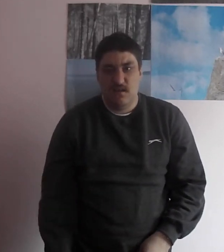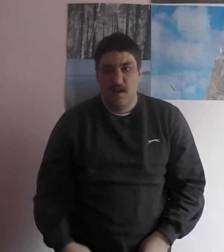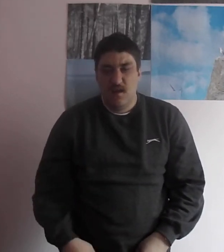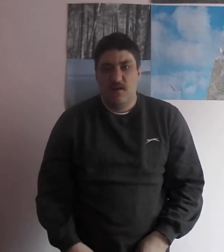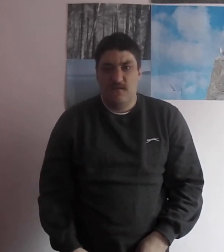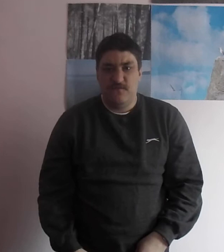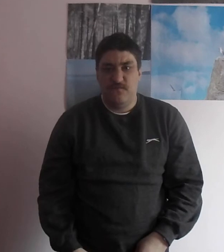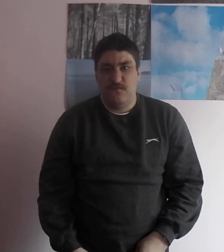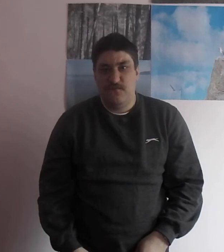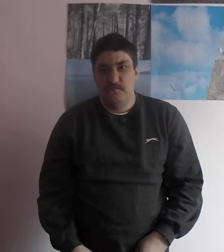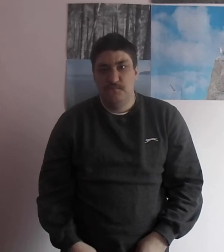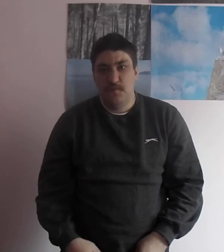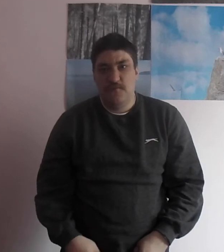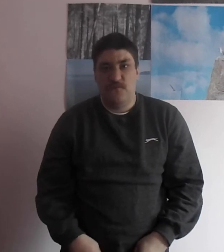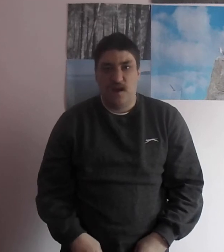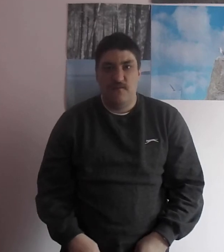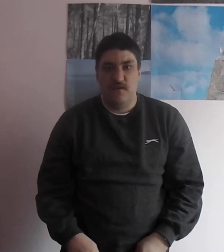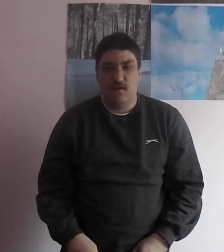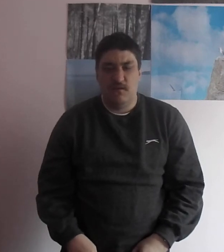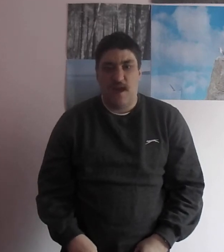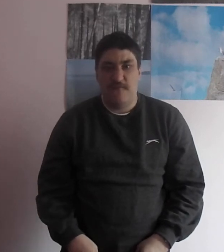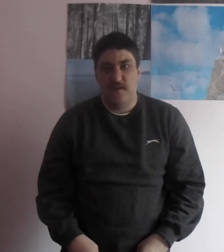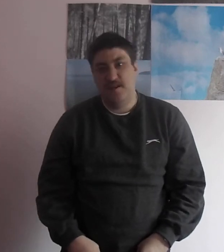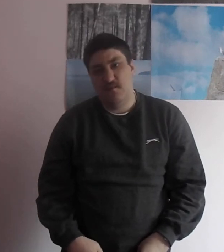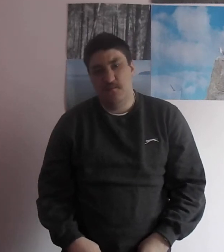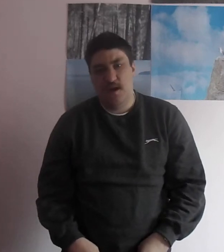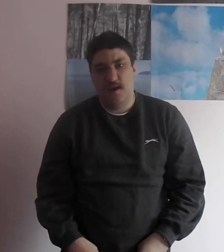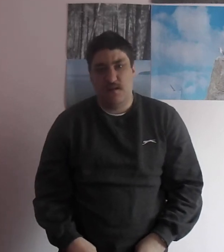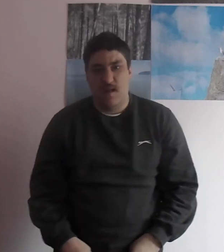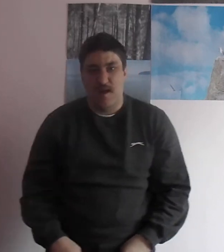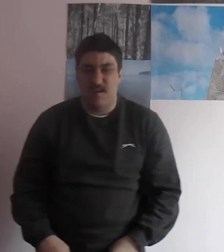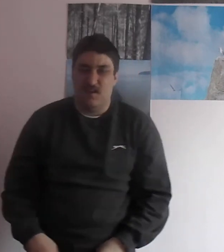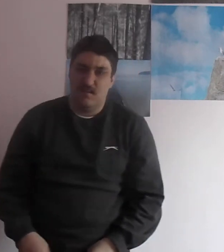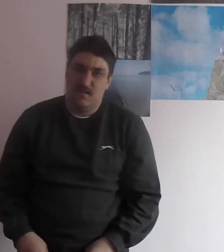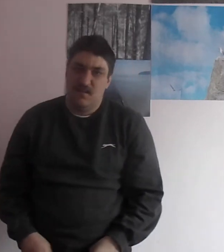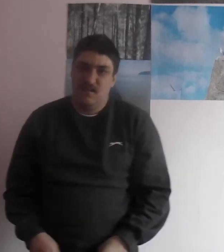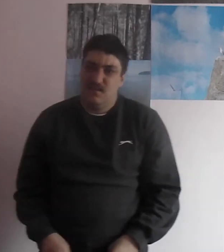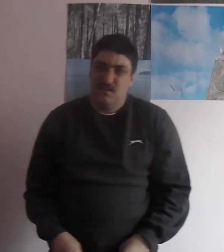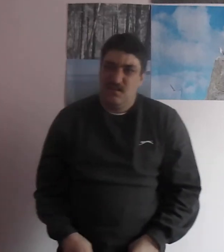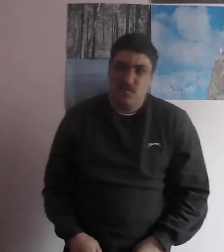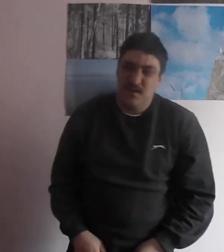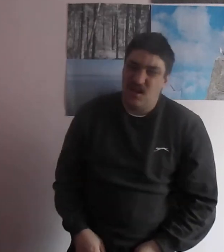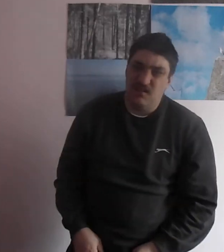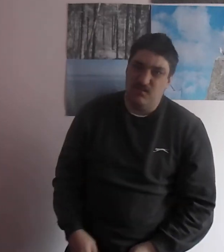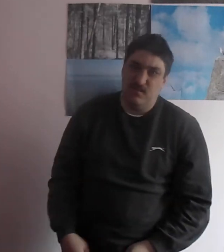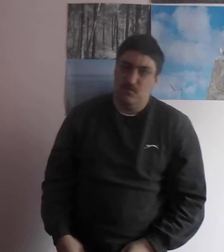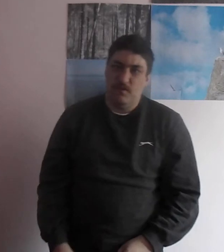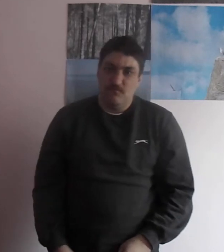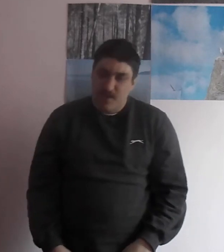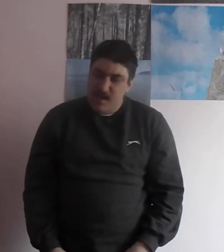a blooming 5-year-old effing down the mic at you? We don't. We really